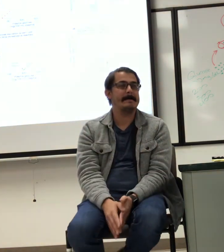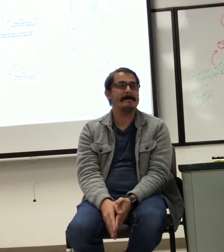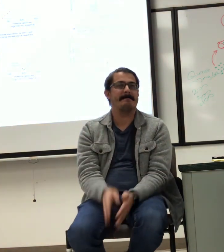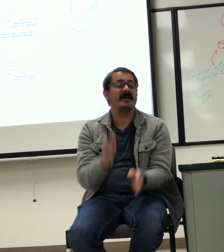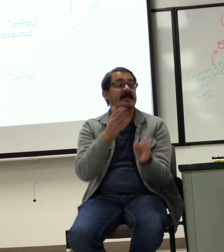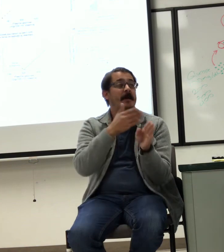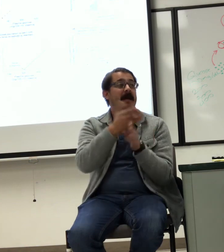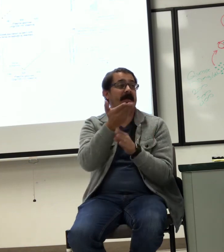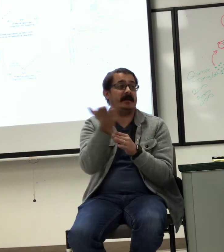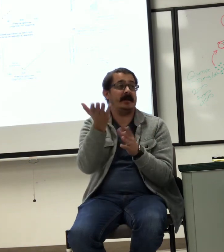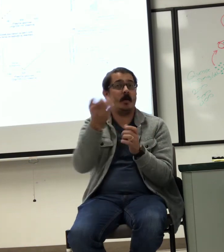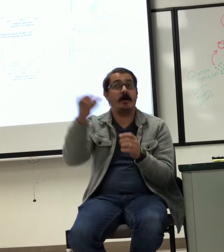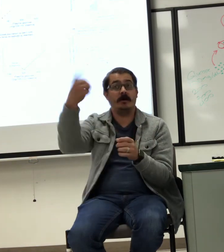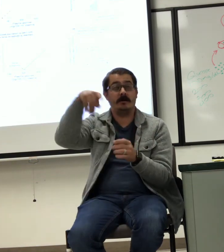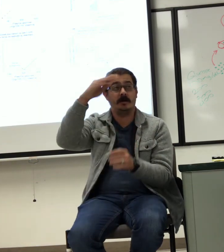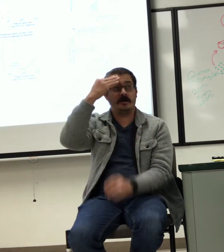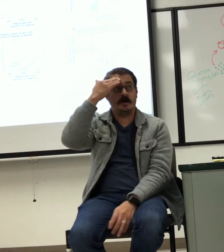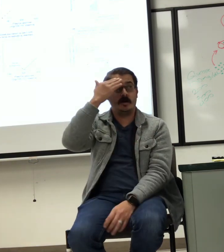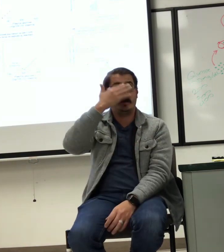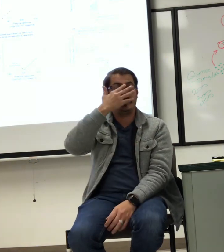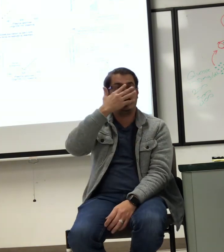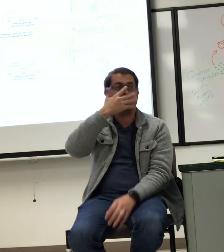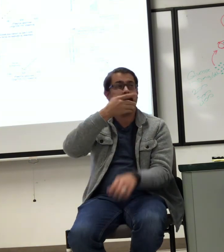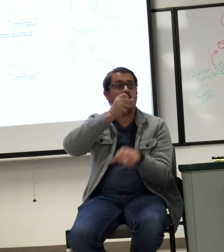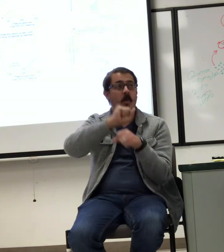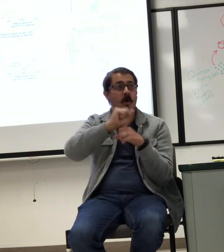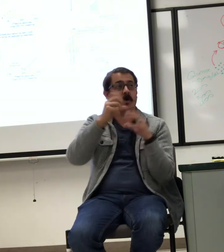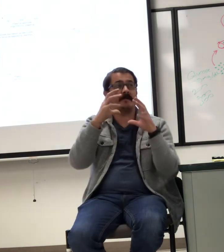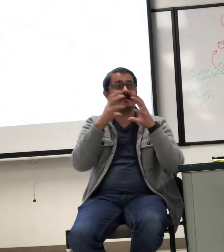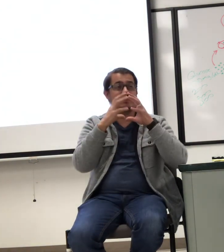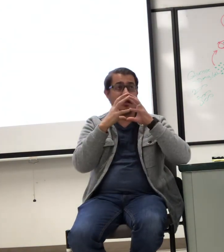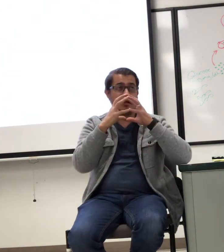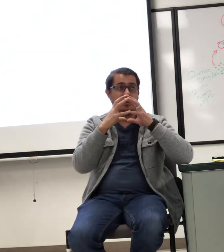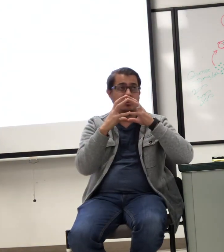The main thing I want you to know is that the work of the cells,